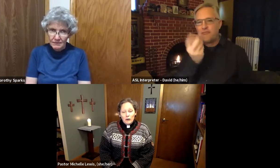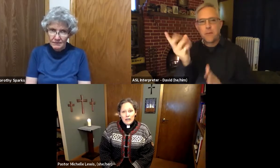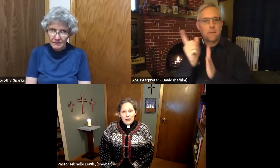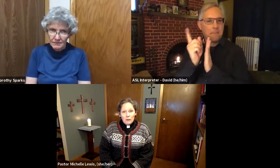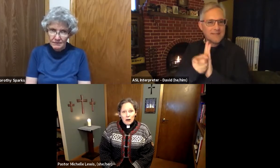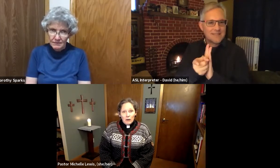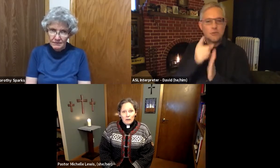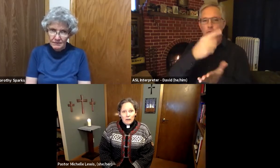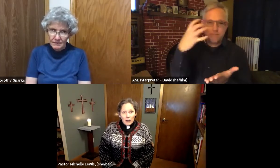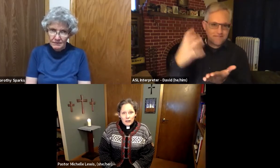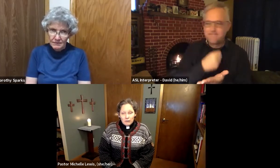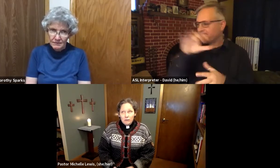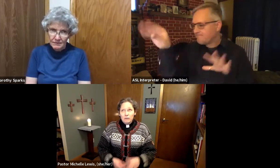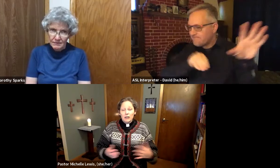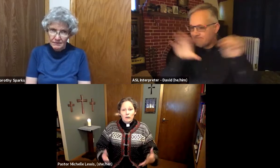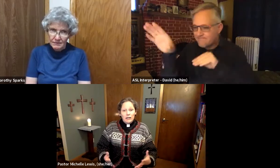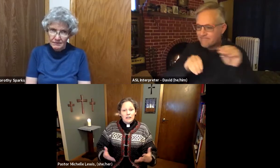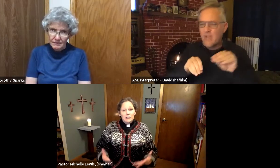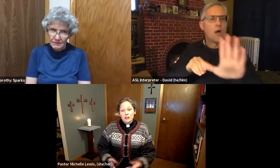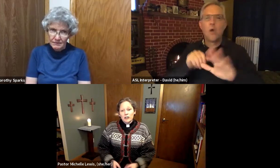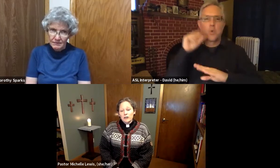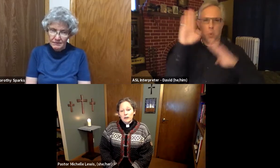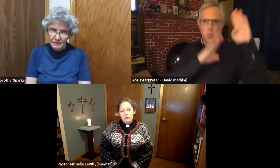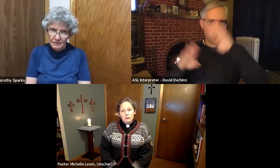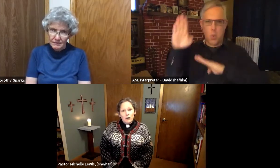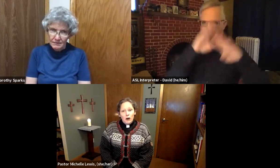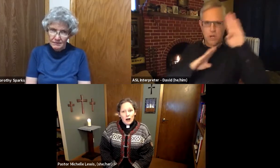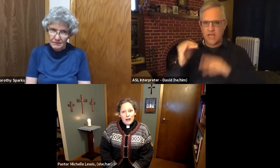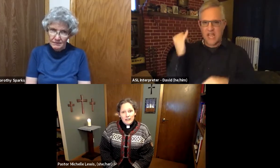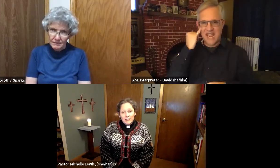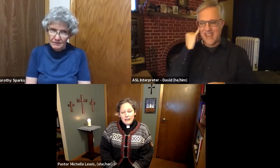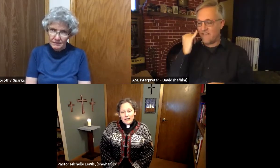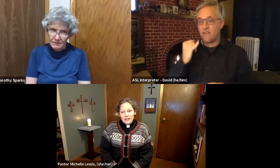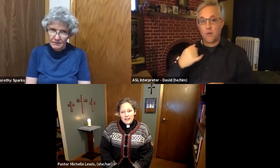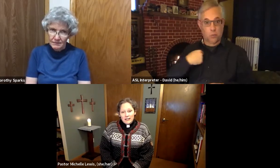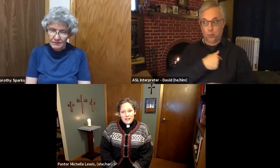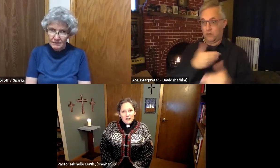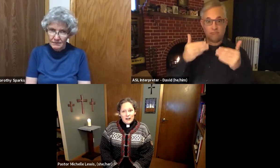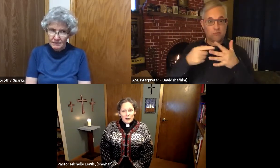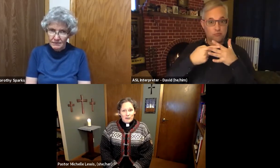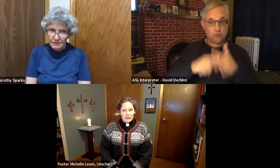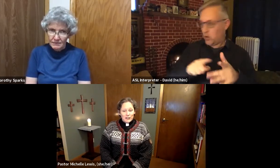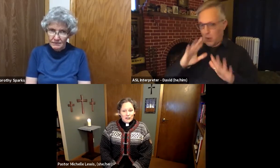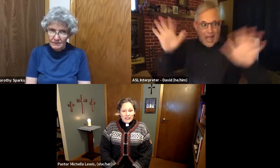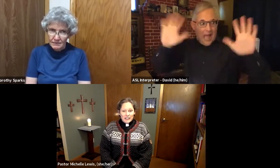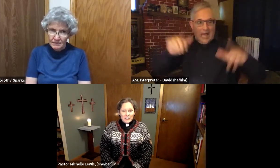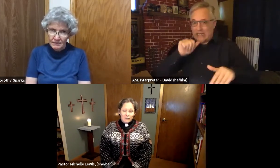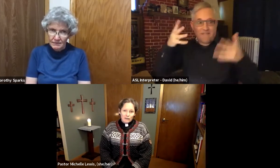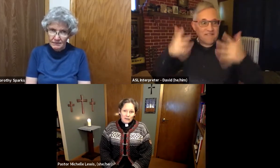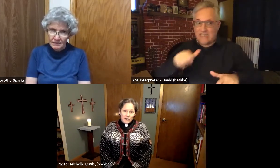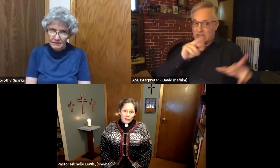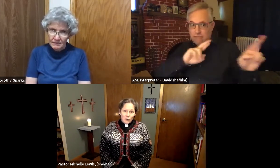are worried about not being ready to start, you can pause this